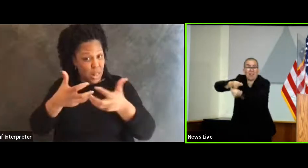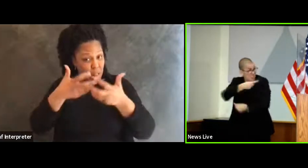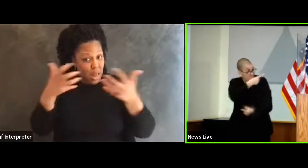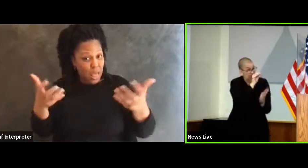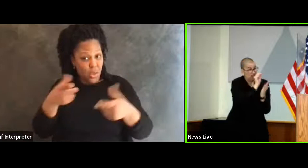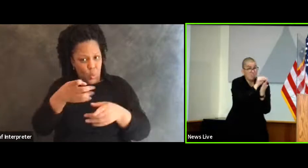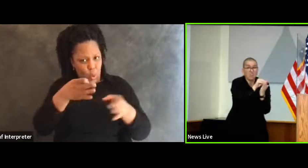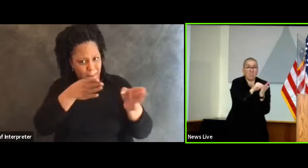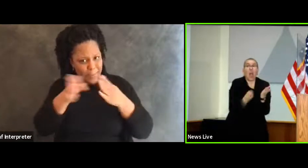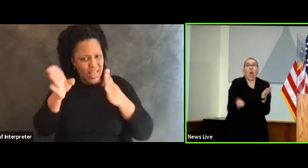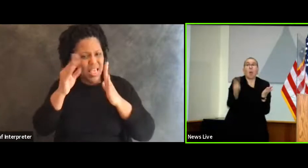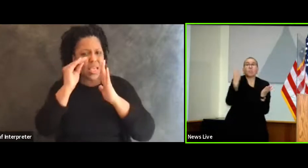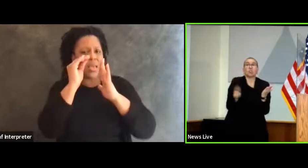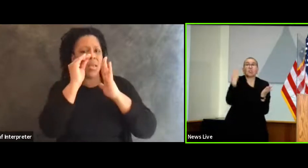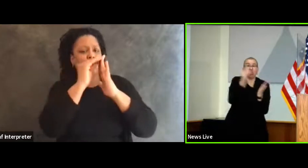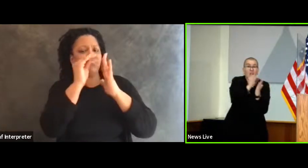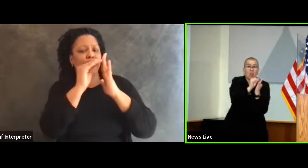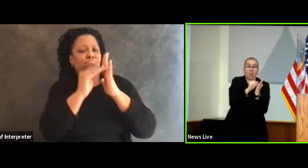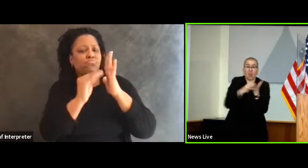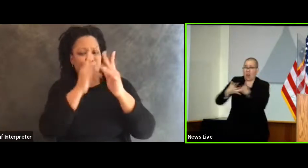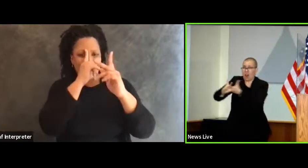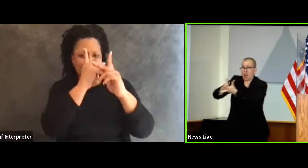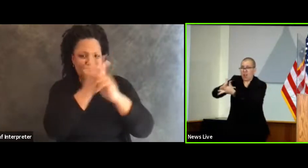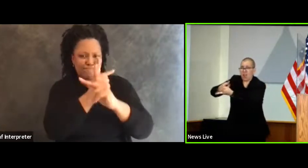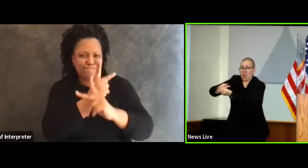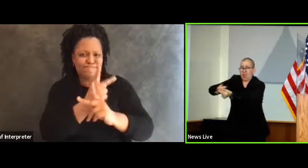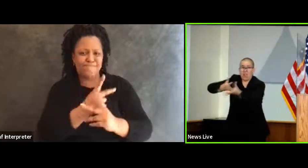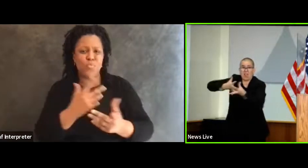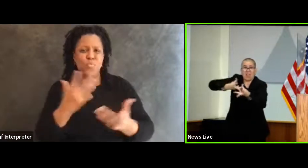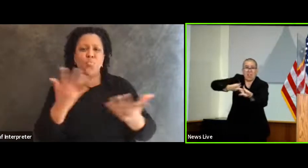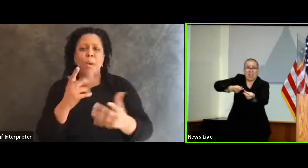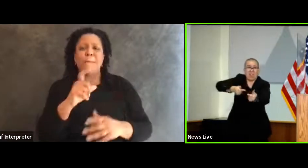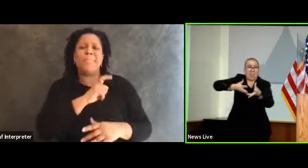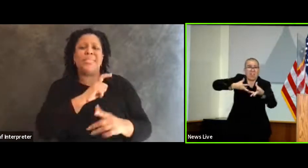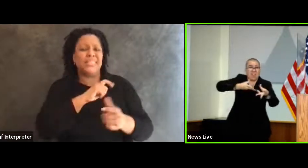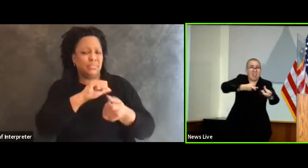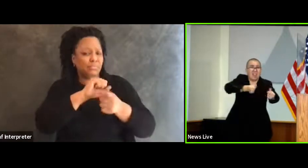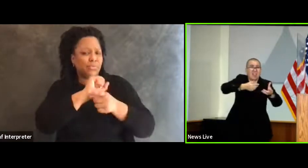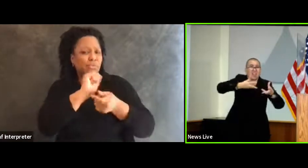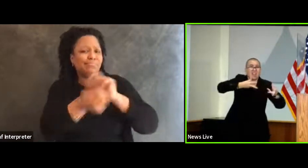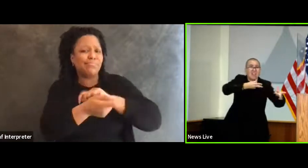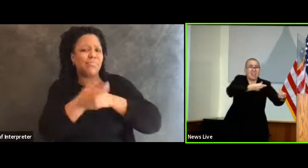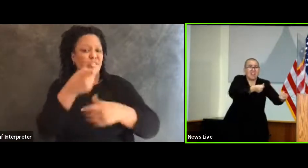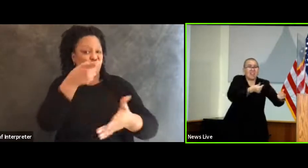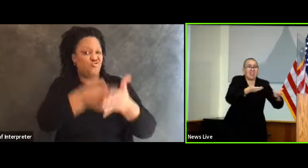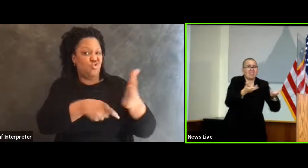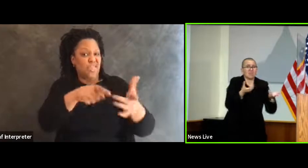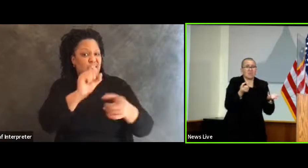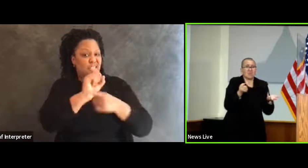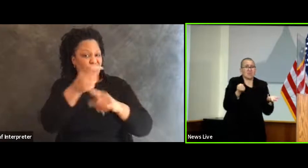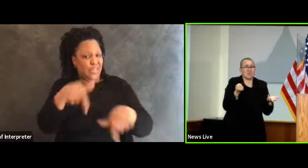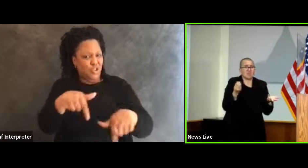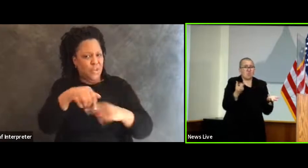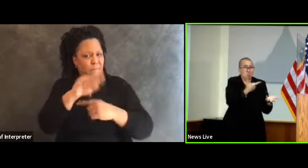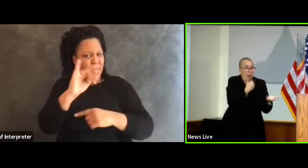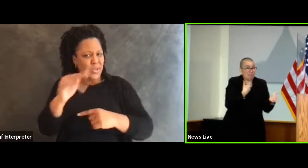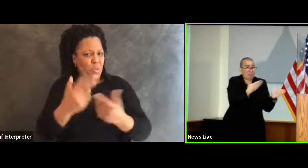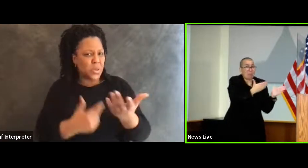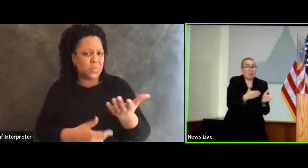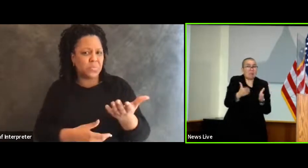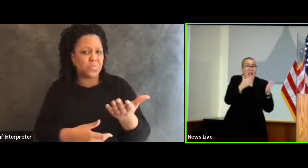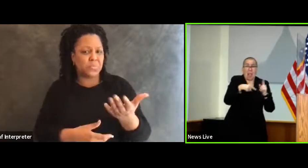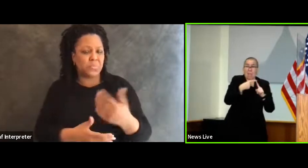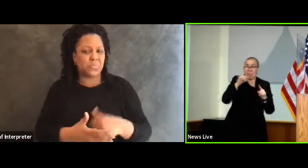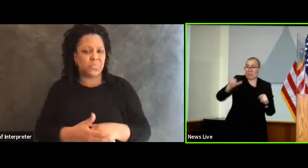on what kind of this police situation has cost us? And also, do you intend to do anything to help communities like